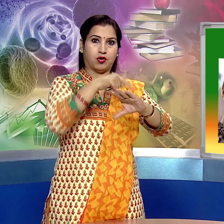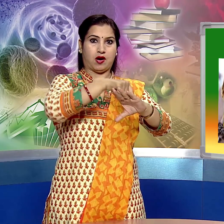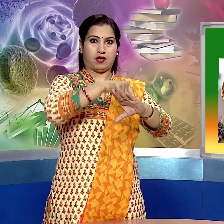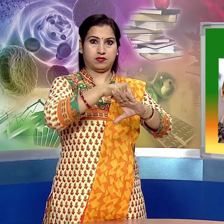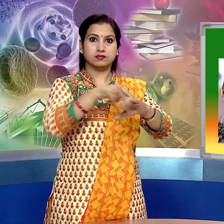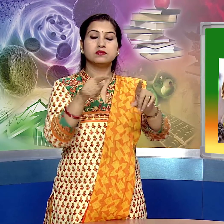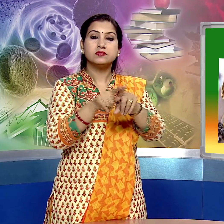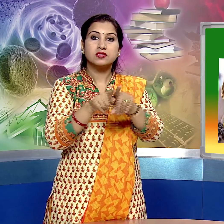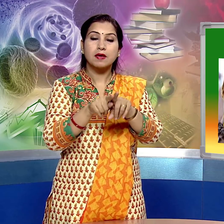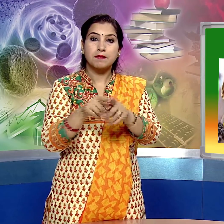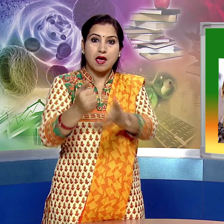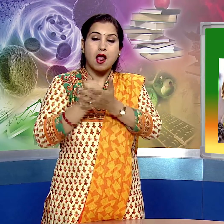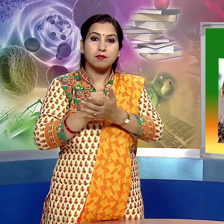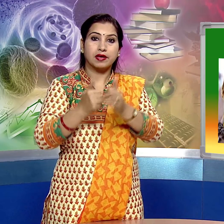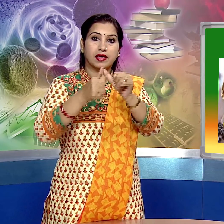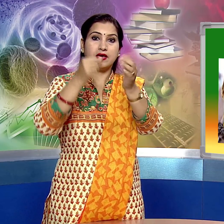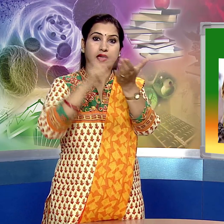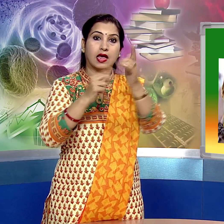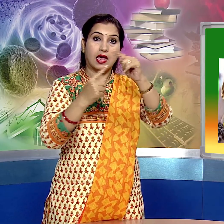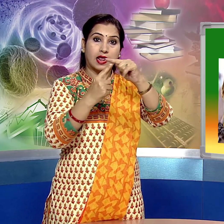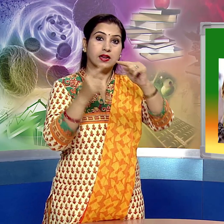And also it acts as an antioxidant.